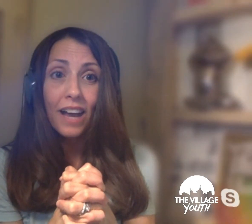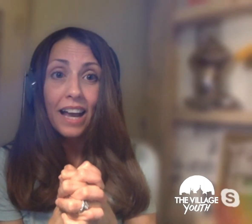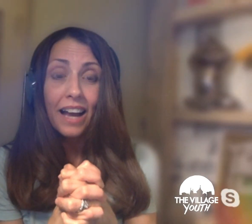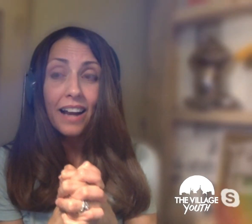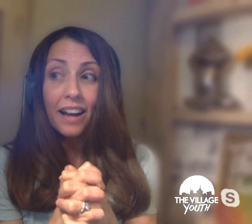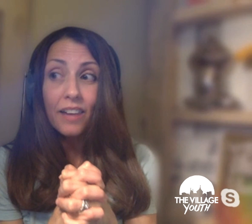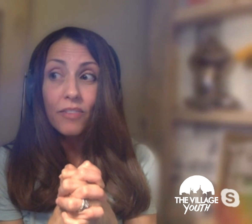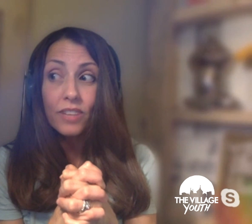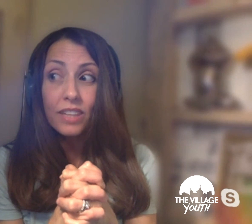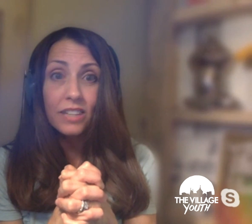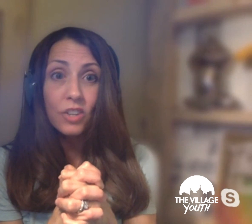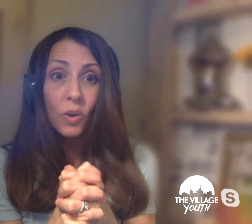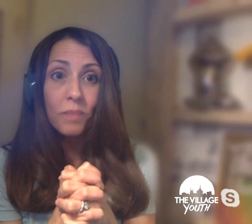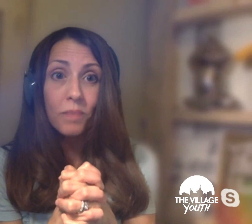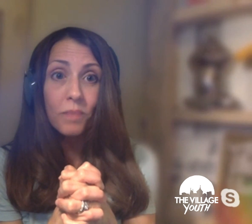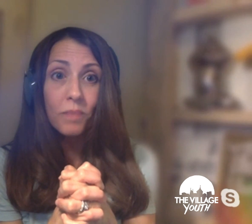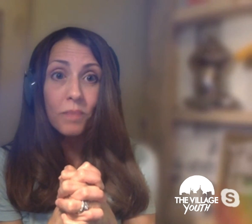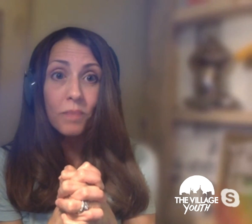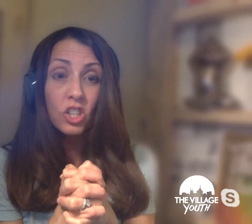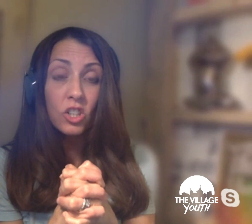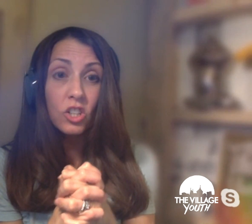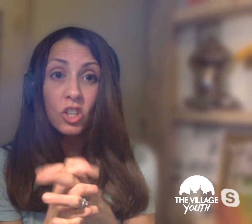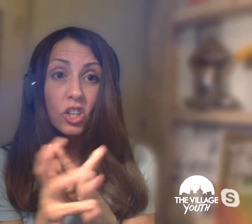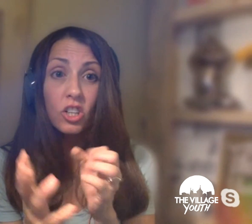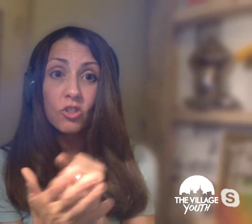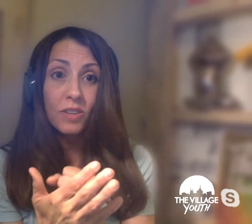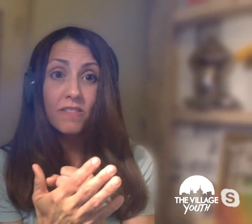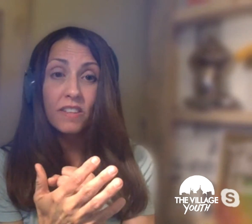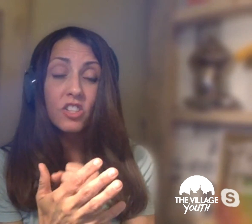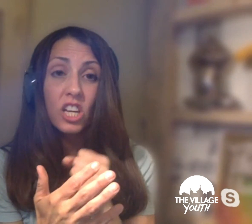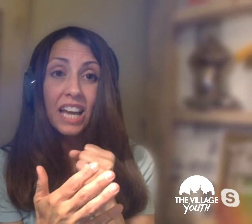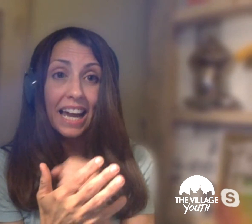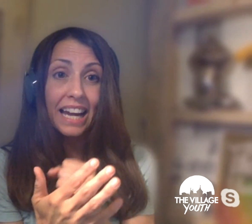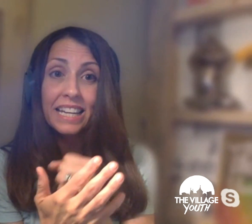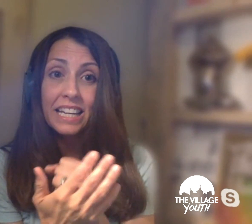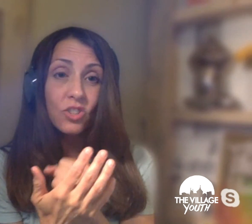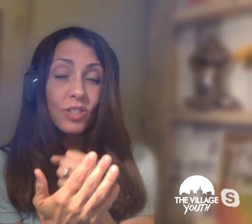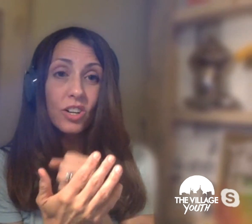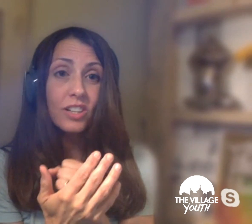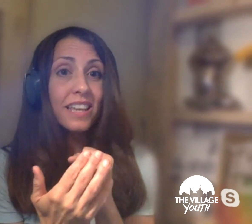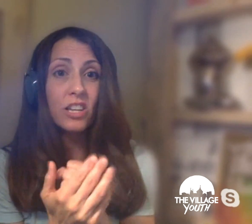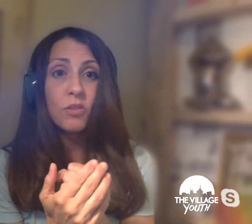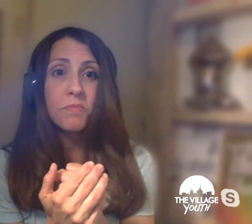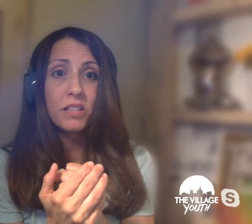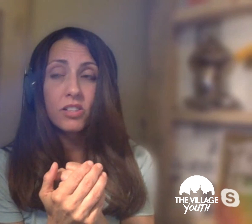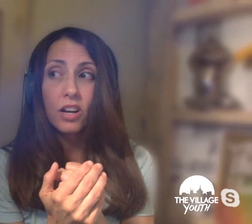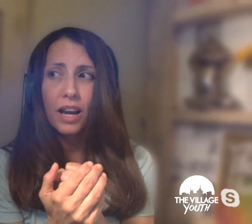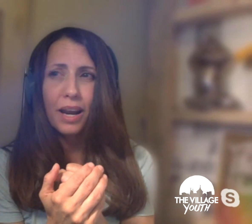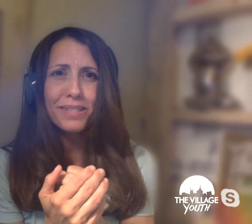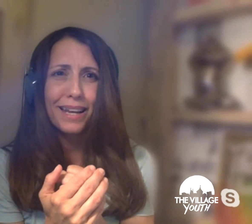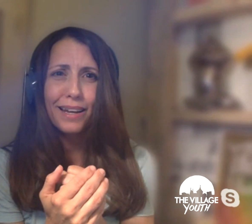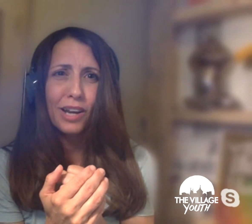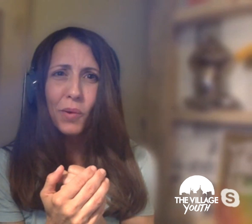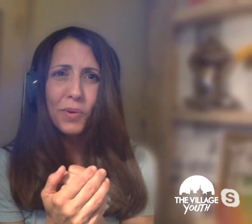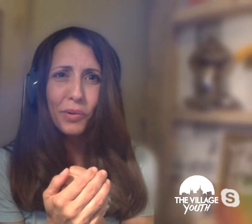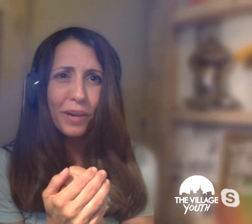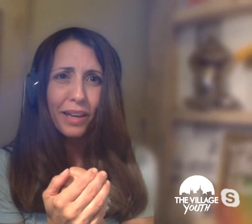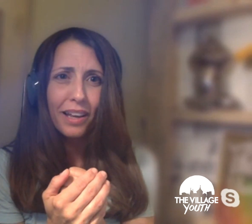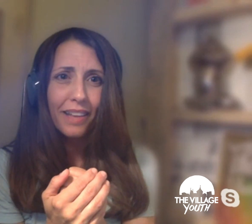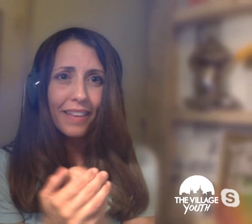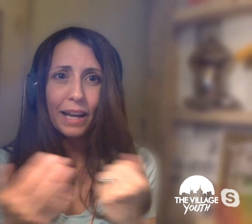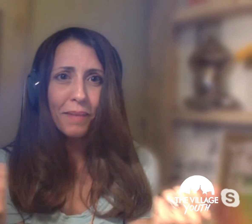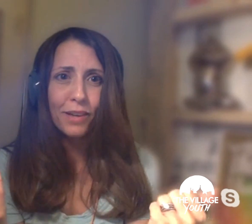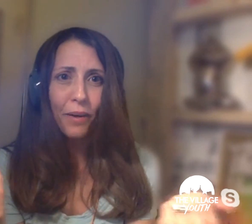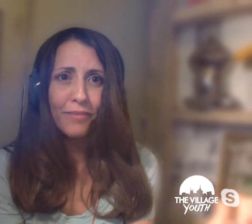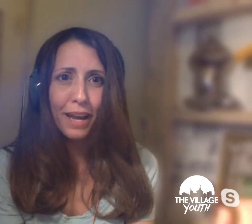you. God really told me, like, you're going to join the village, and I need you to talk to that youth minister. And I was like, no,